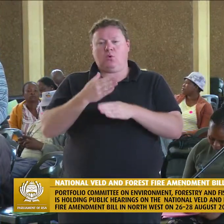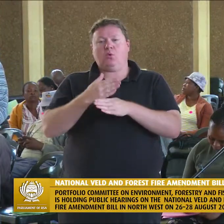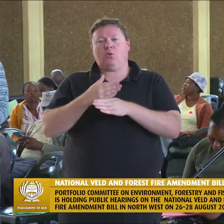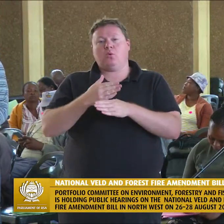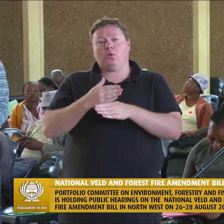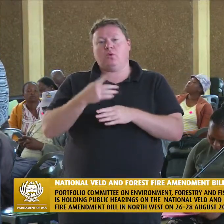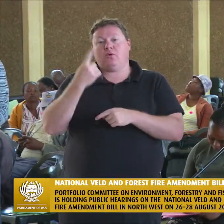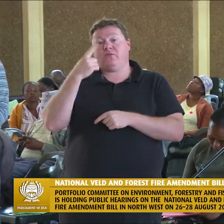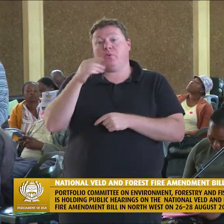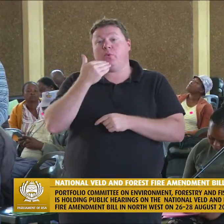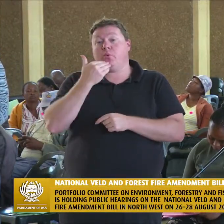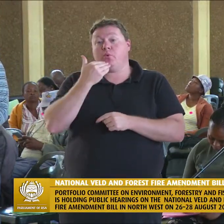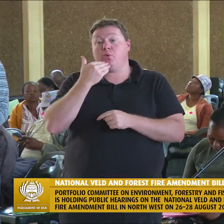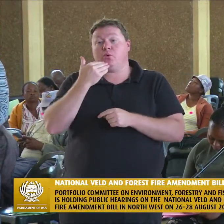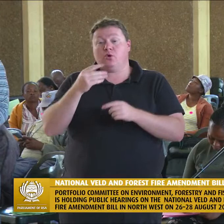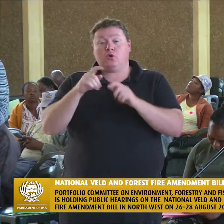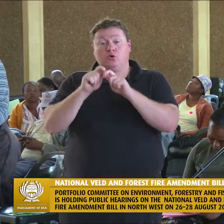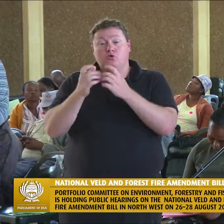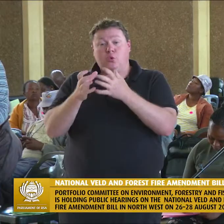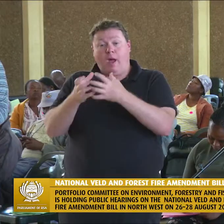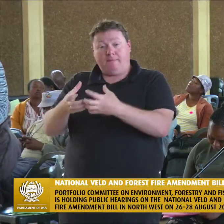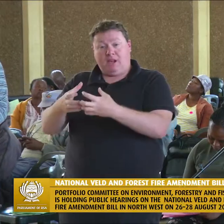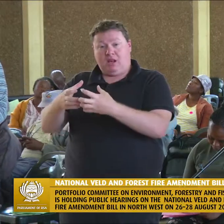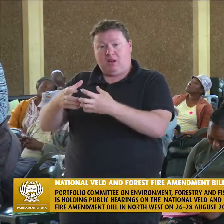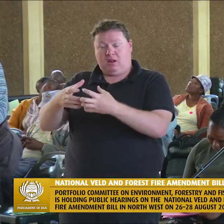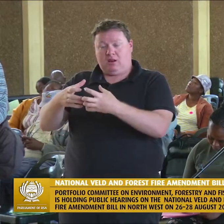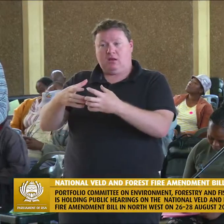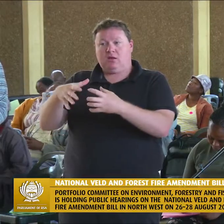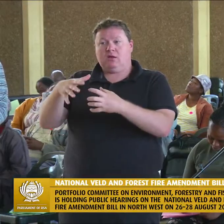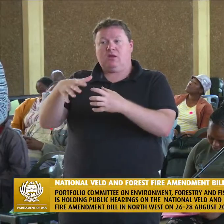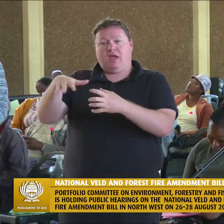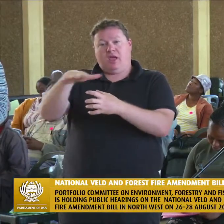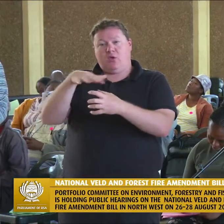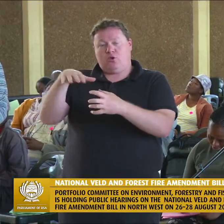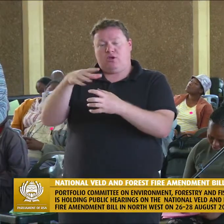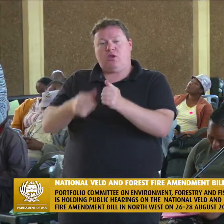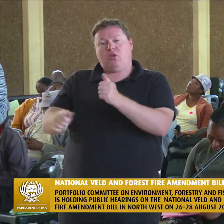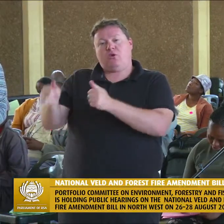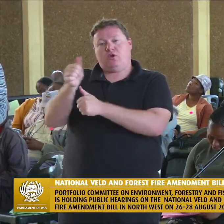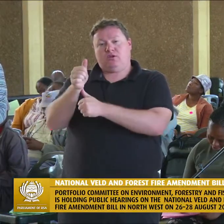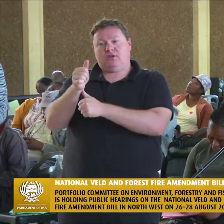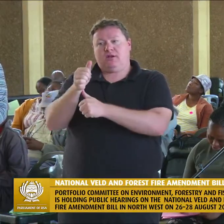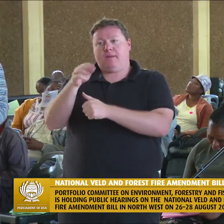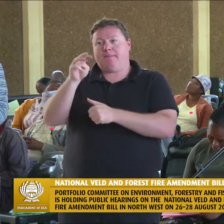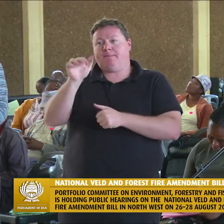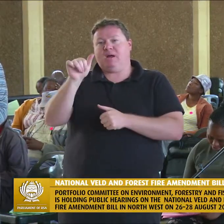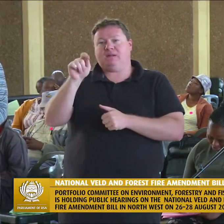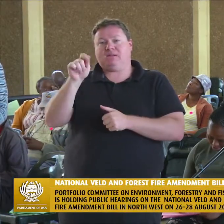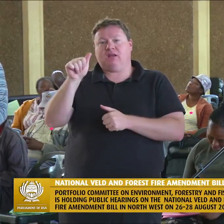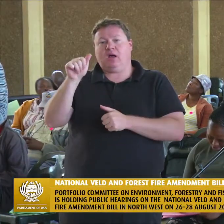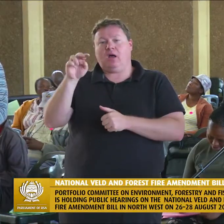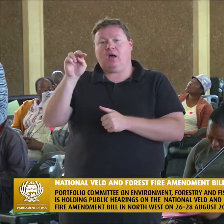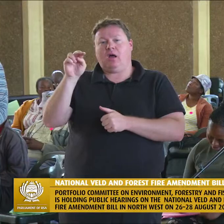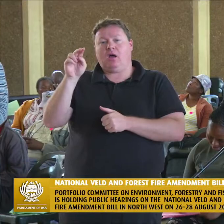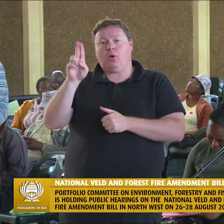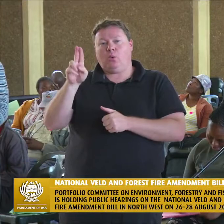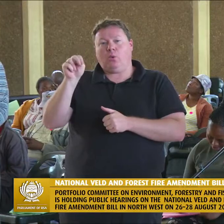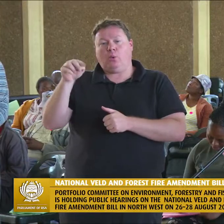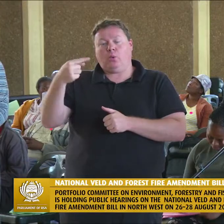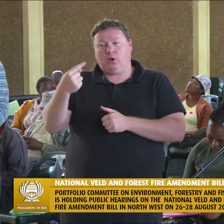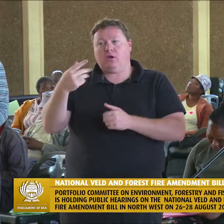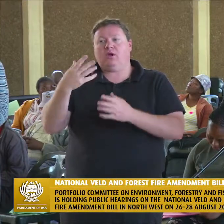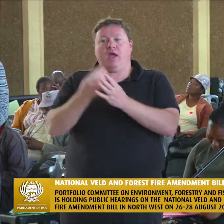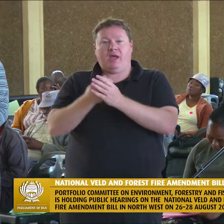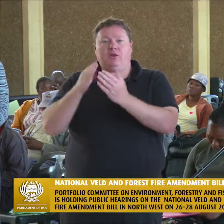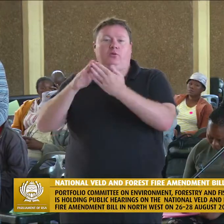the travel authority of mata and the community at large